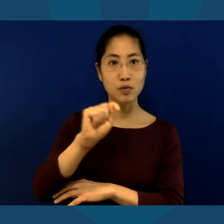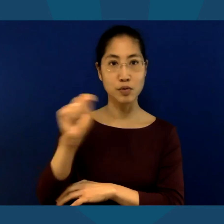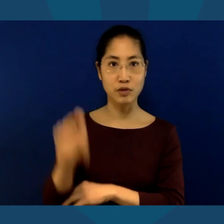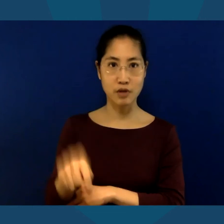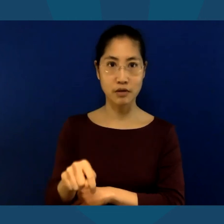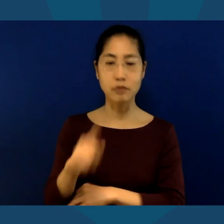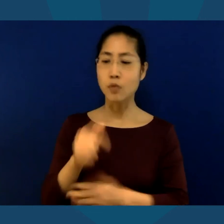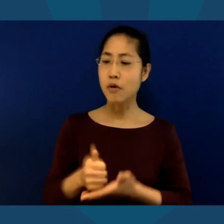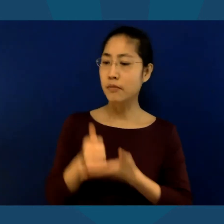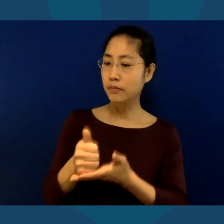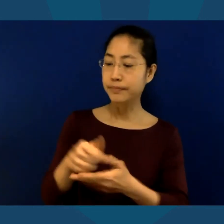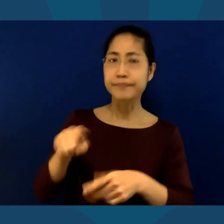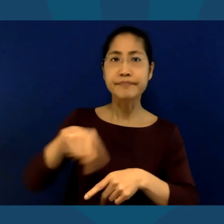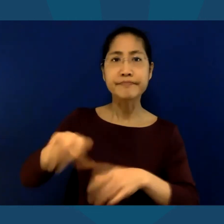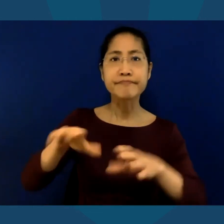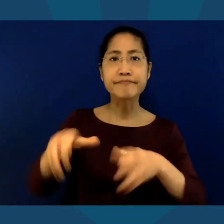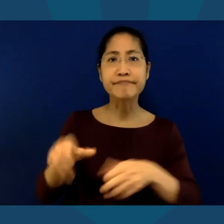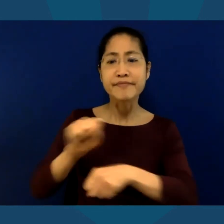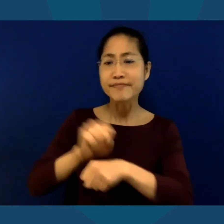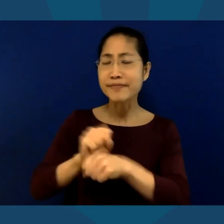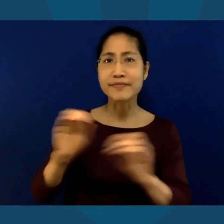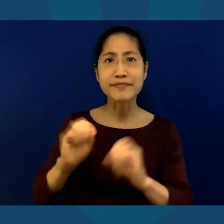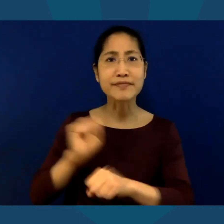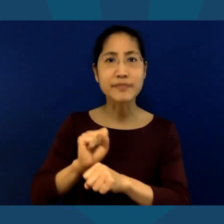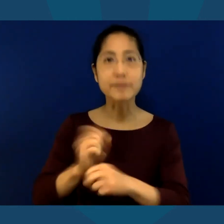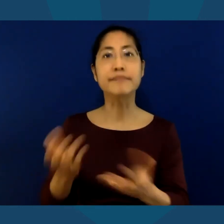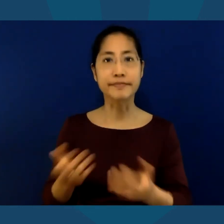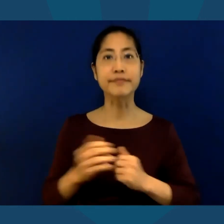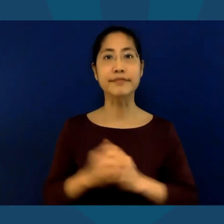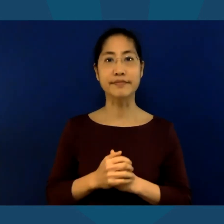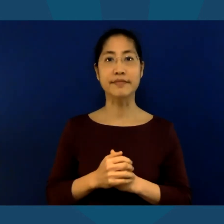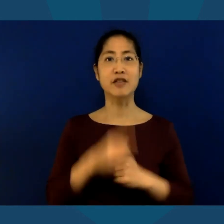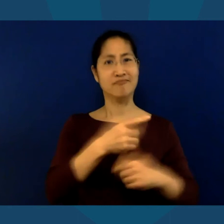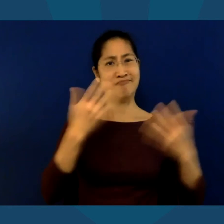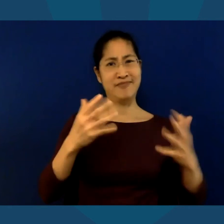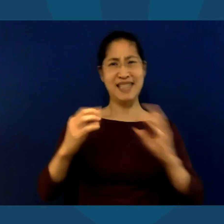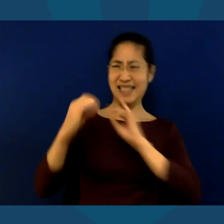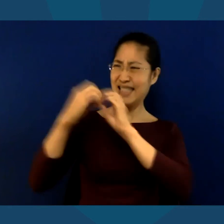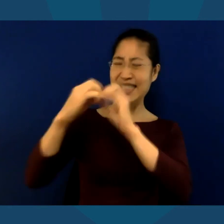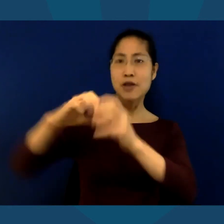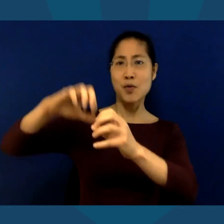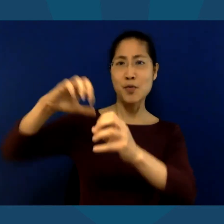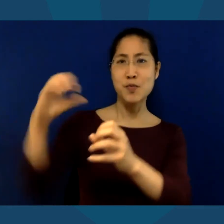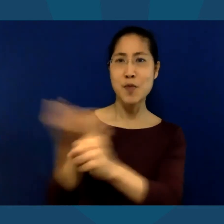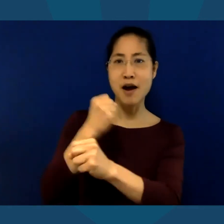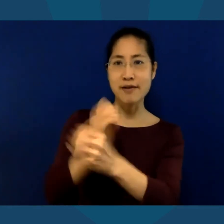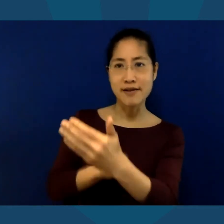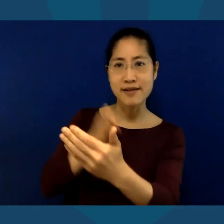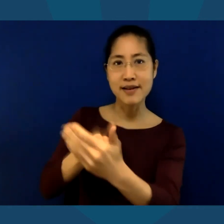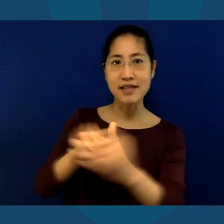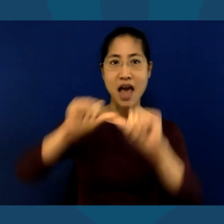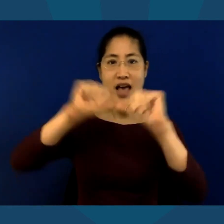Justine has fought and won battles against state agencies